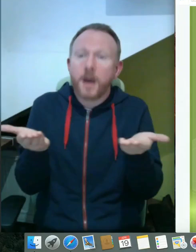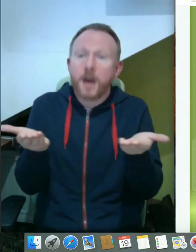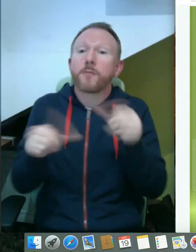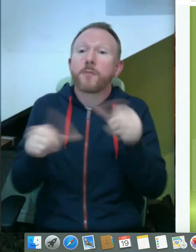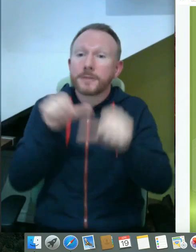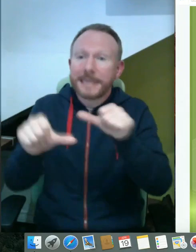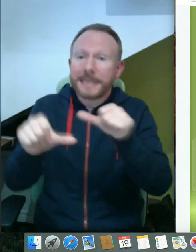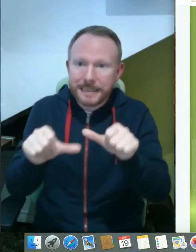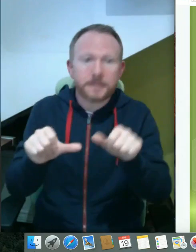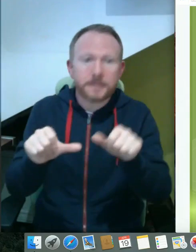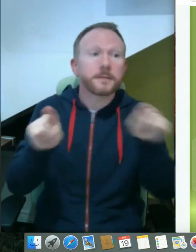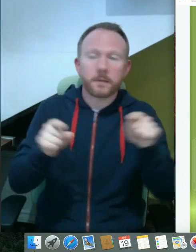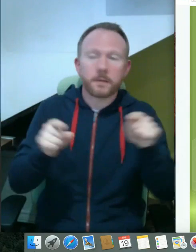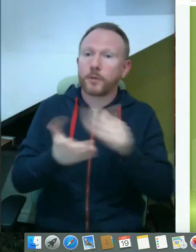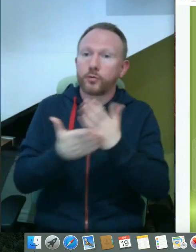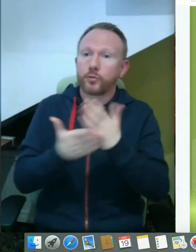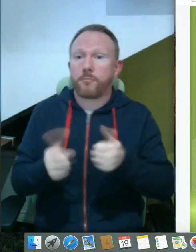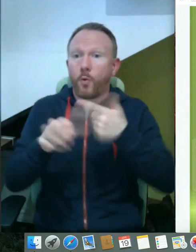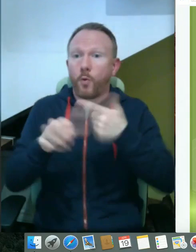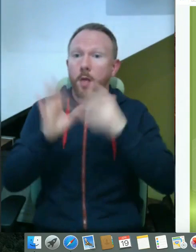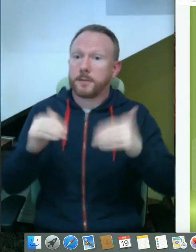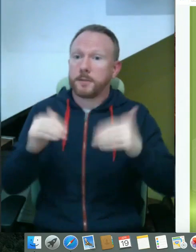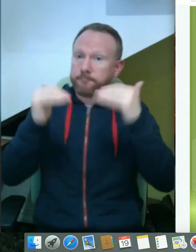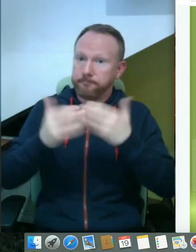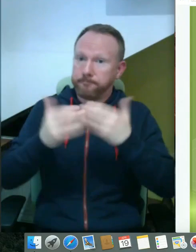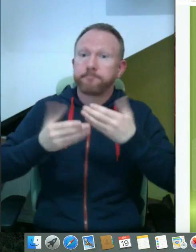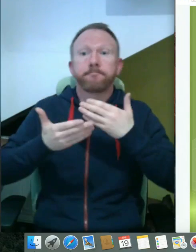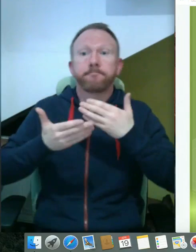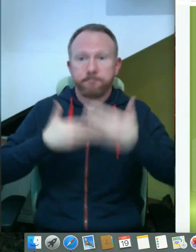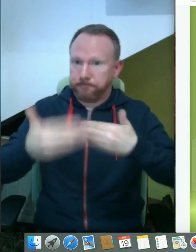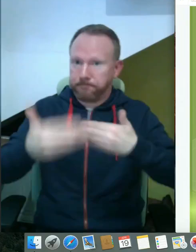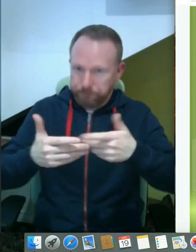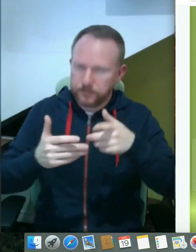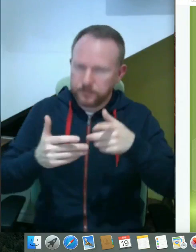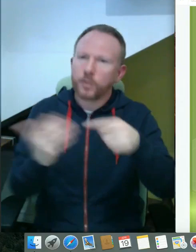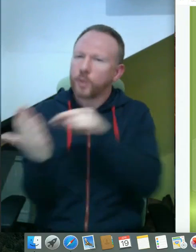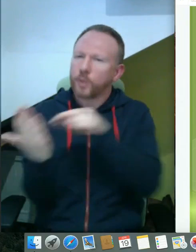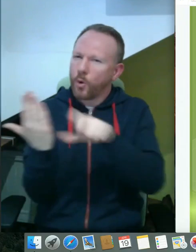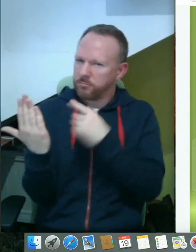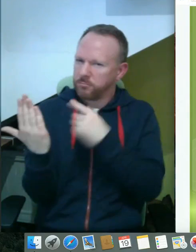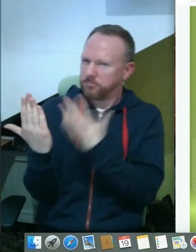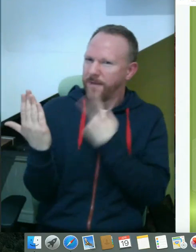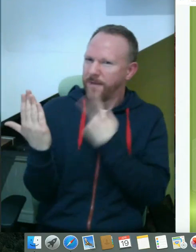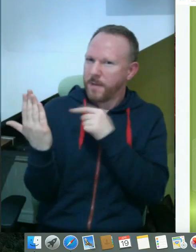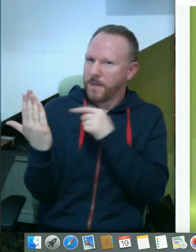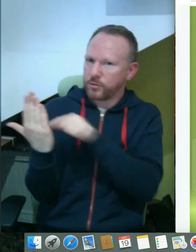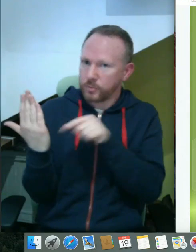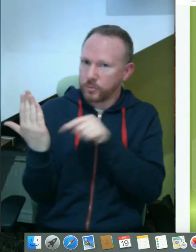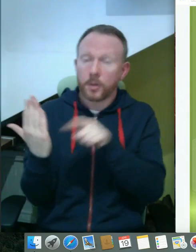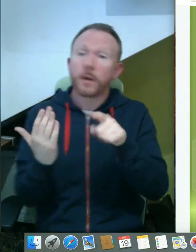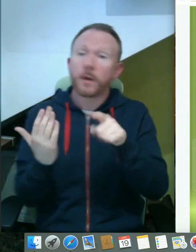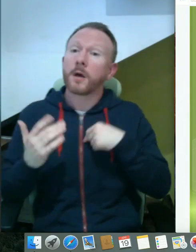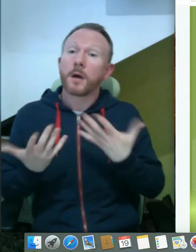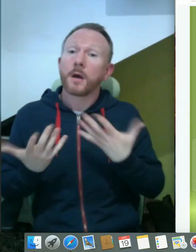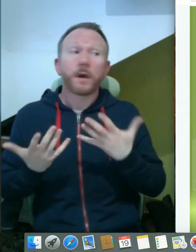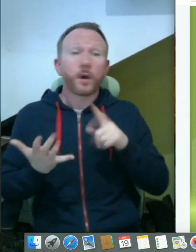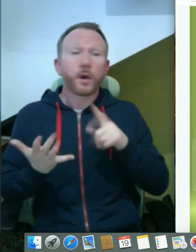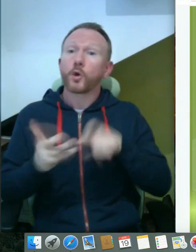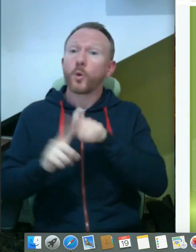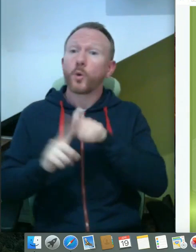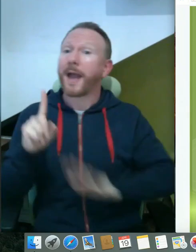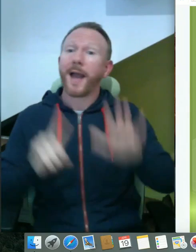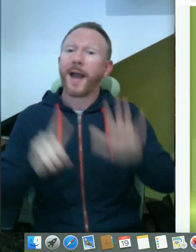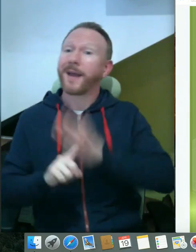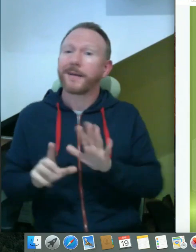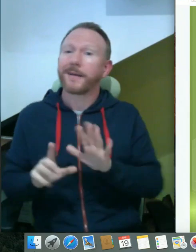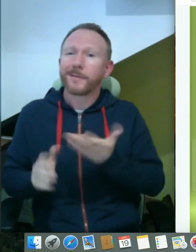And so I would suggest that although there is no current specialist certification for BSL interpreters in